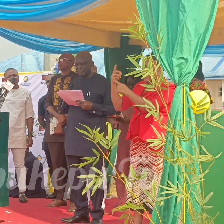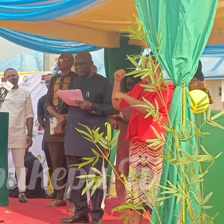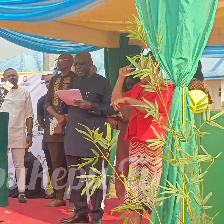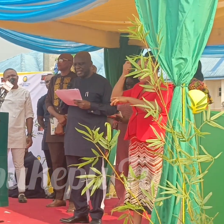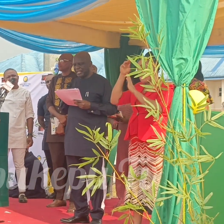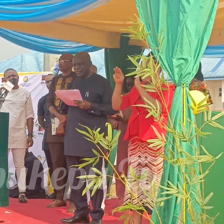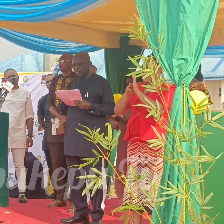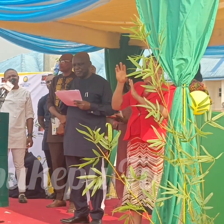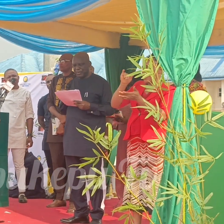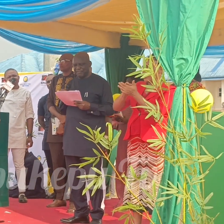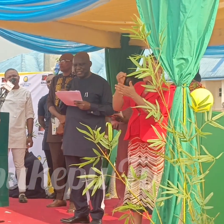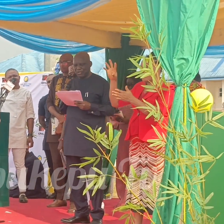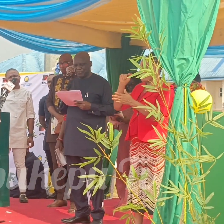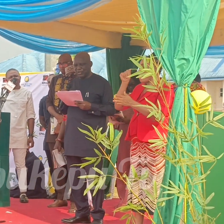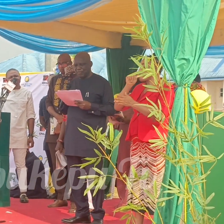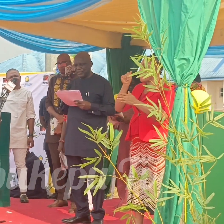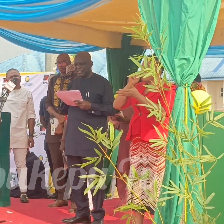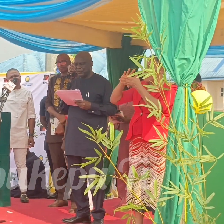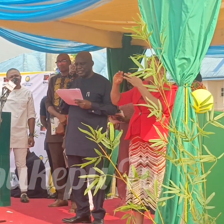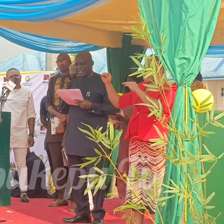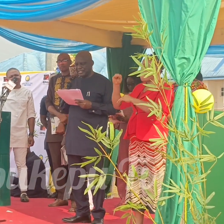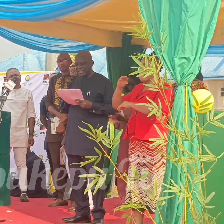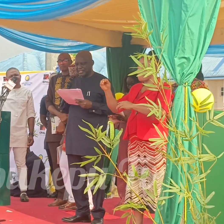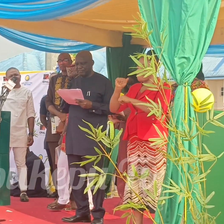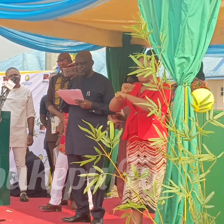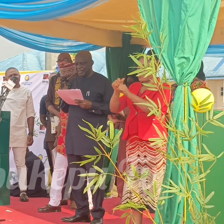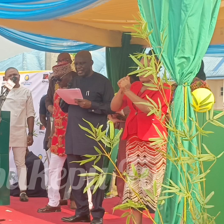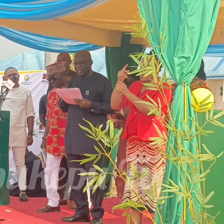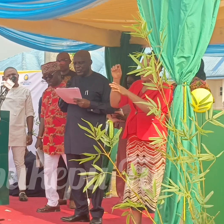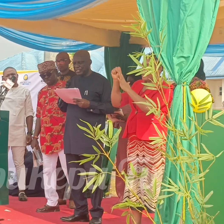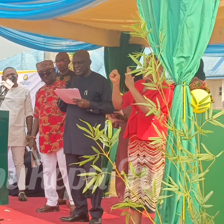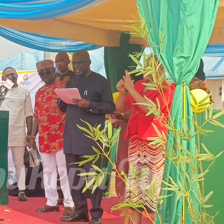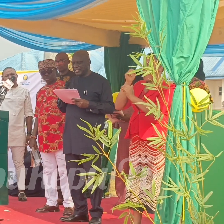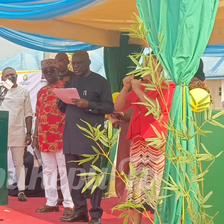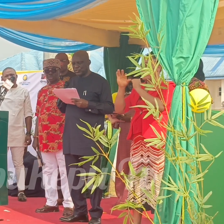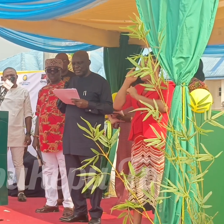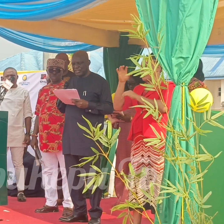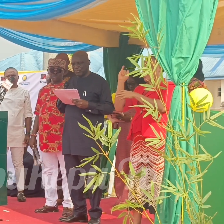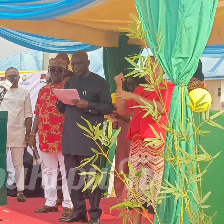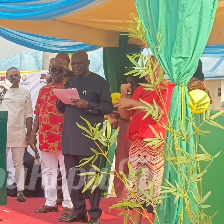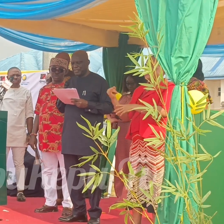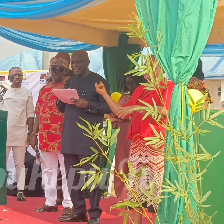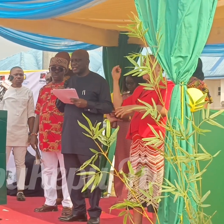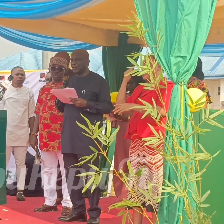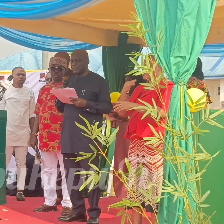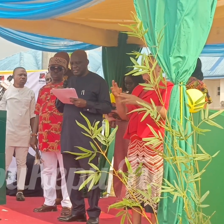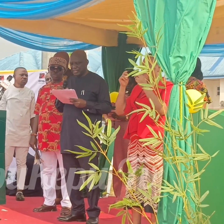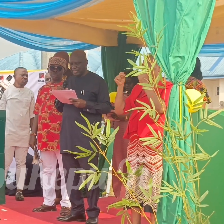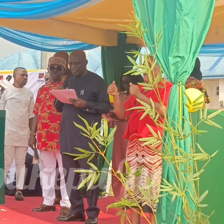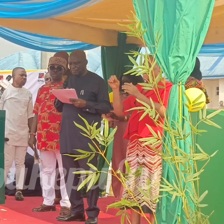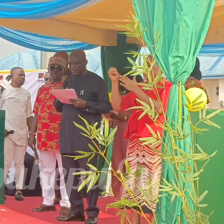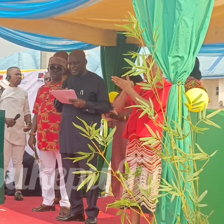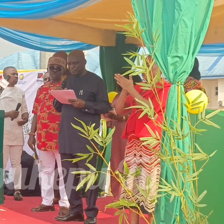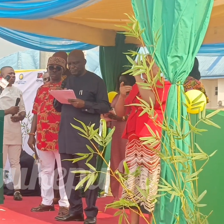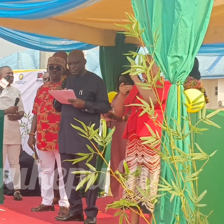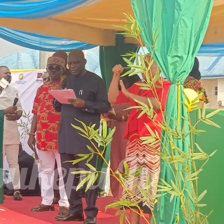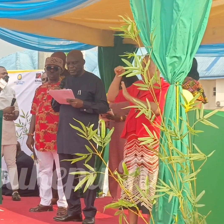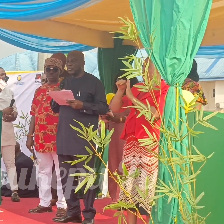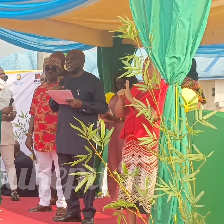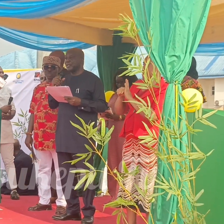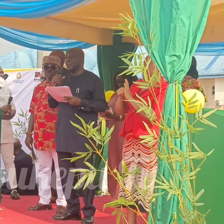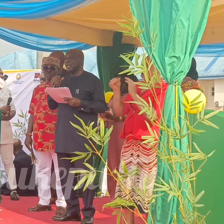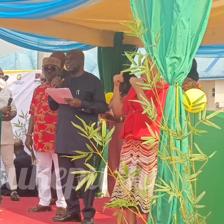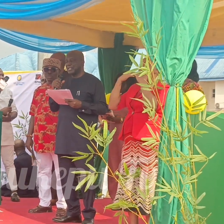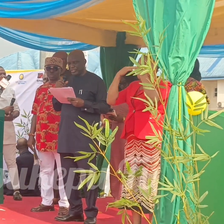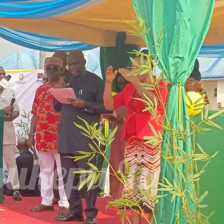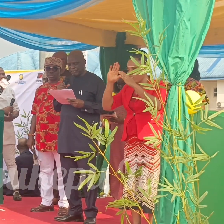government and that of a private company operating with a state, and which is an instrument of rapid economic development. We